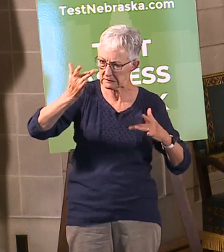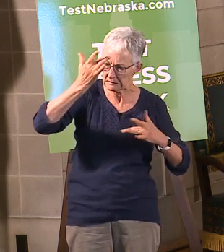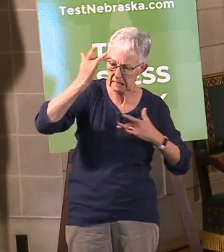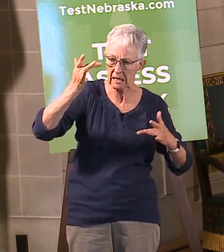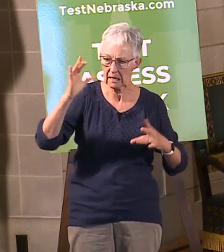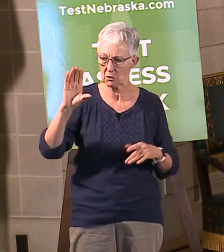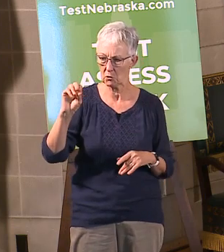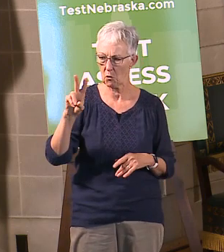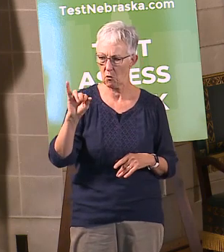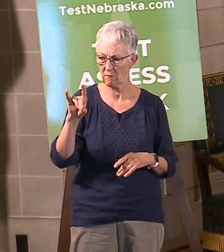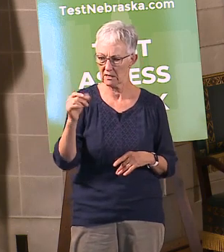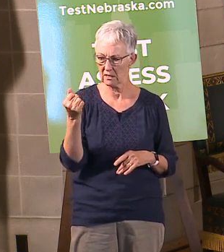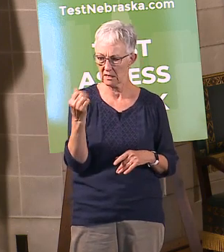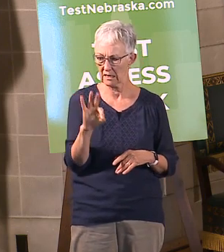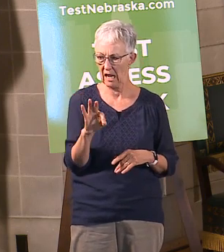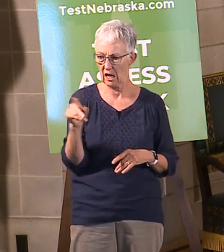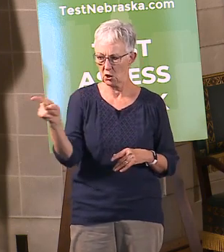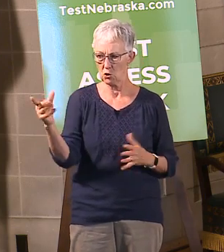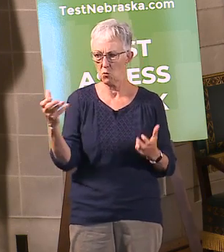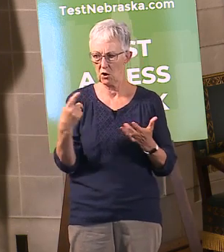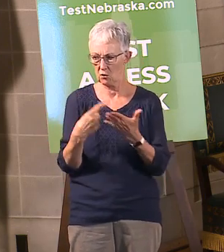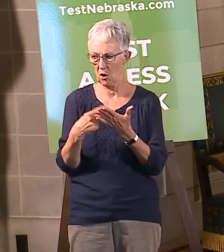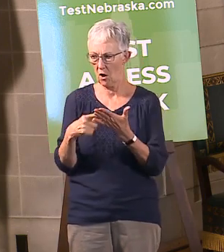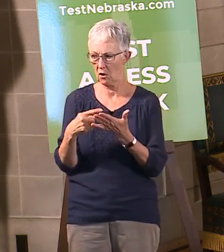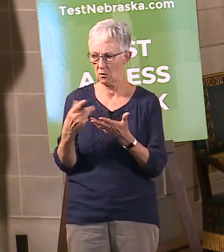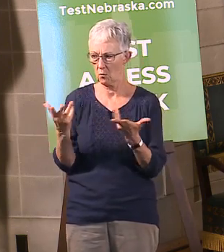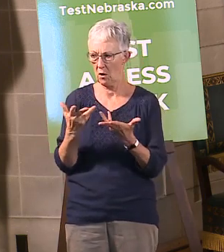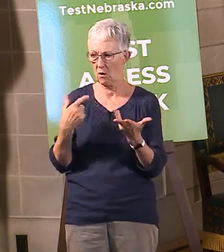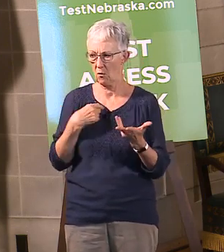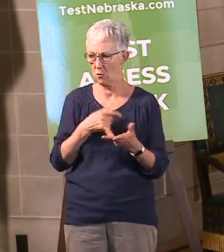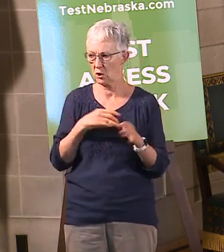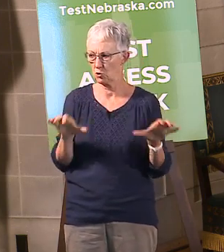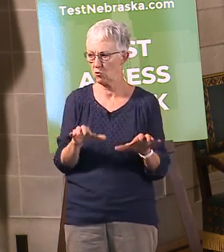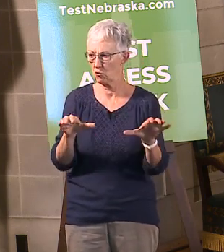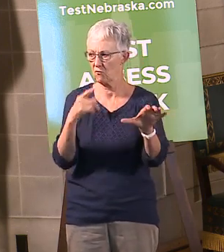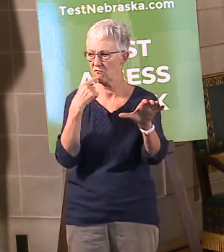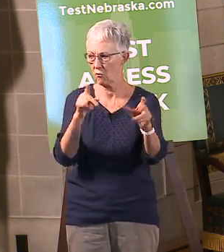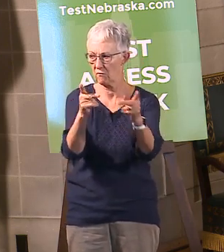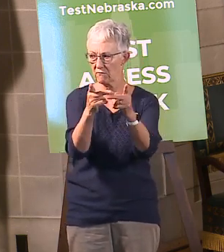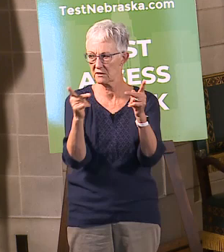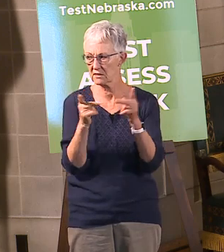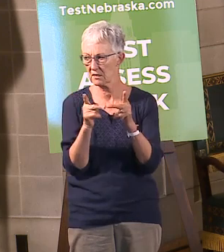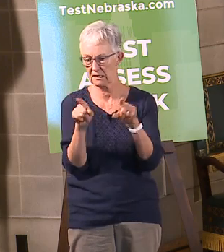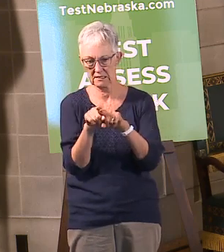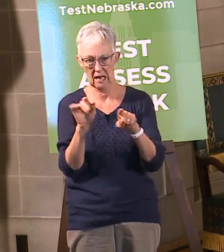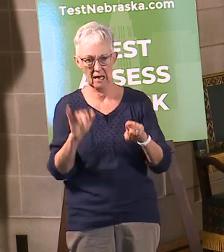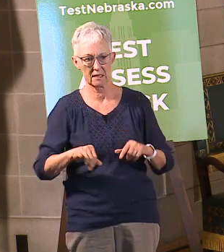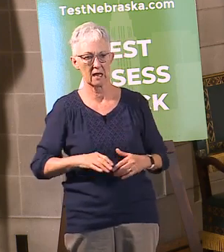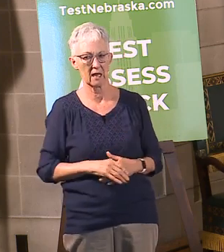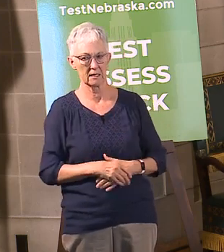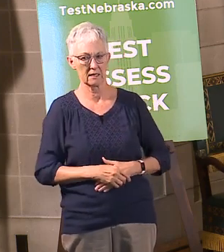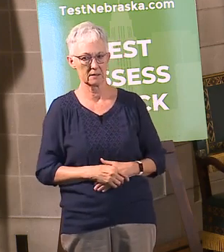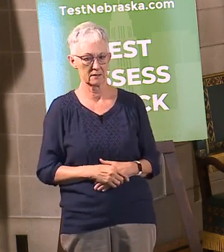Becky, you want to come up and talk about just in general what we do for facilities with regard to this? That'd be probably a good place to start.